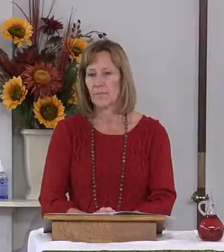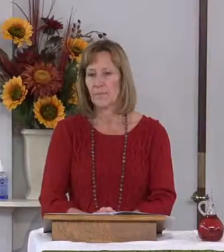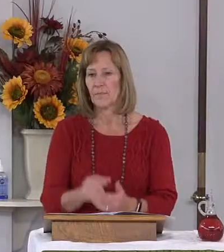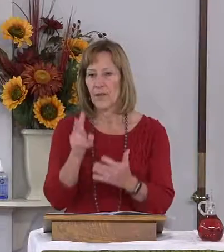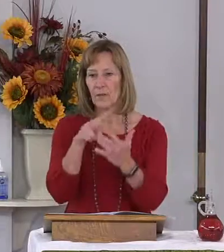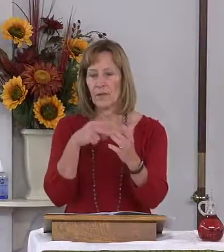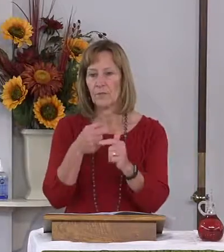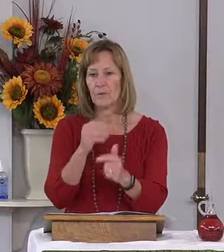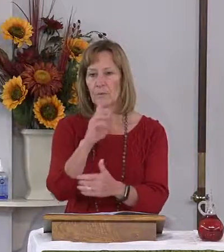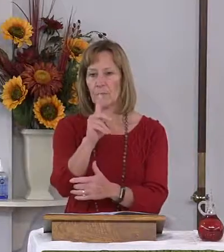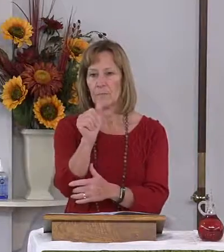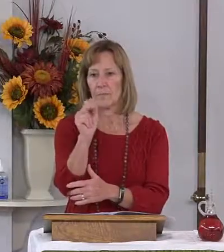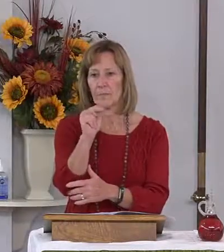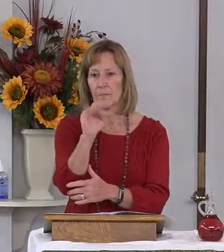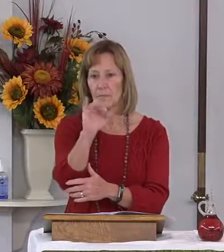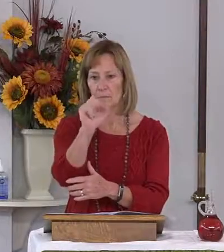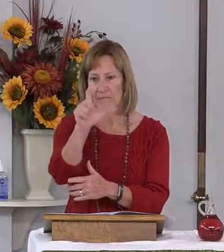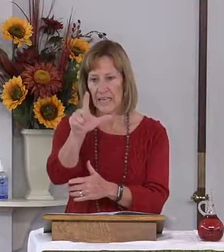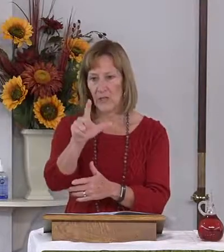A reading from Daniel.